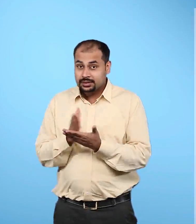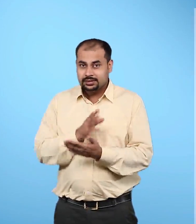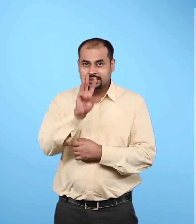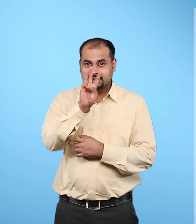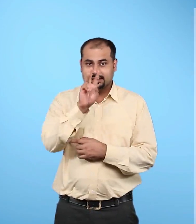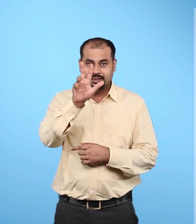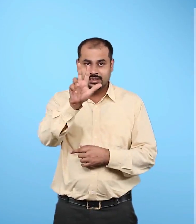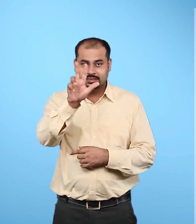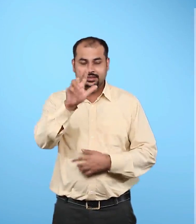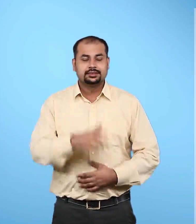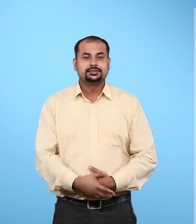Page 38.